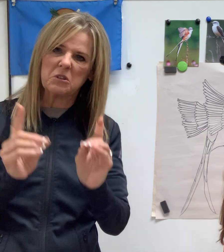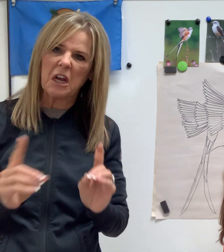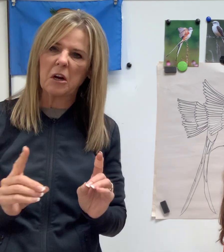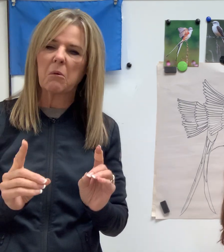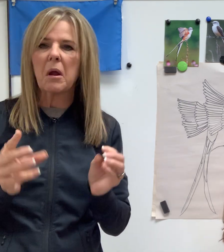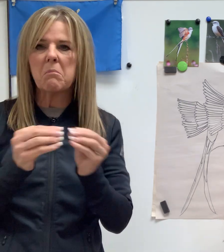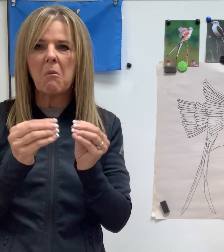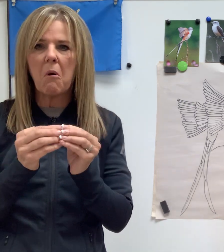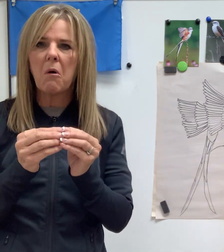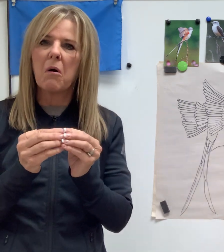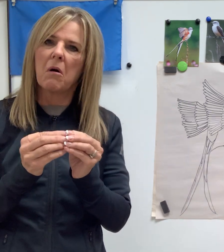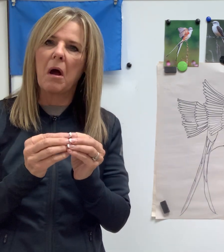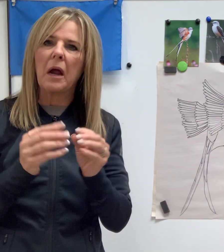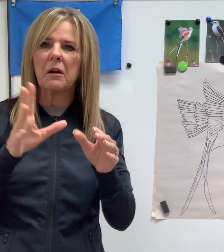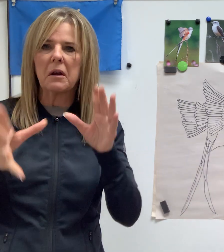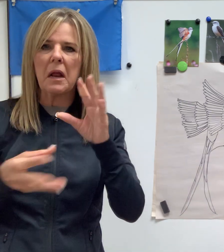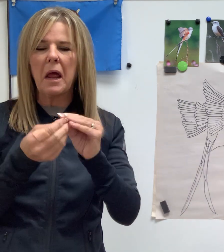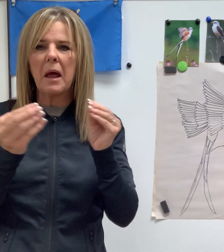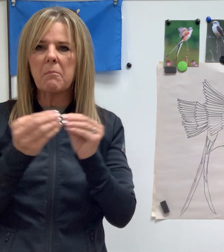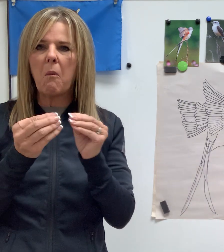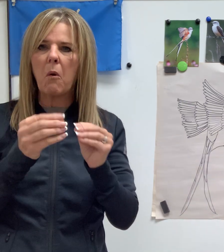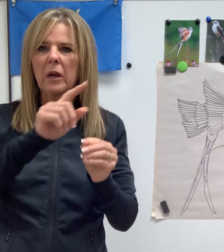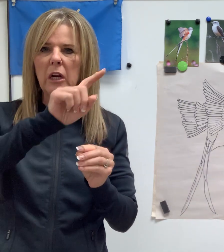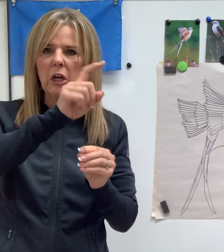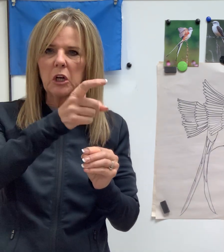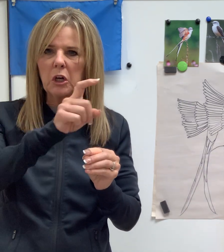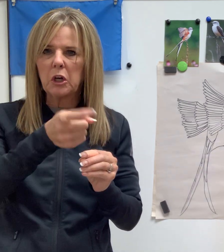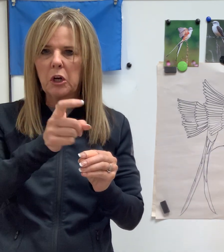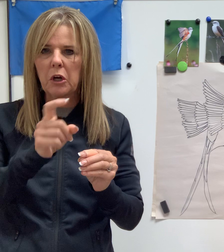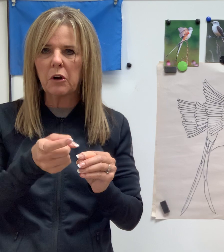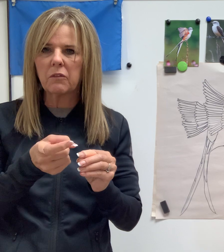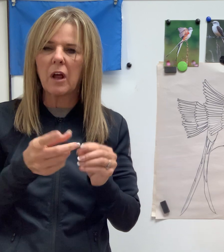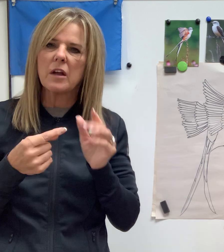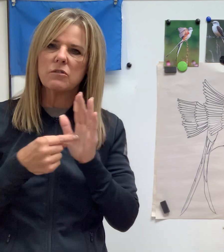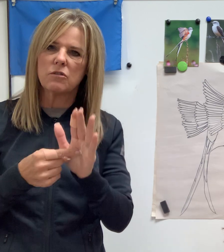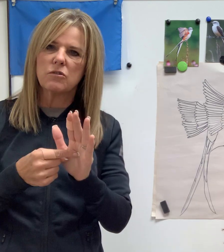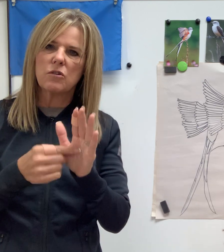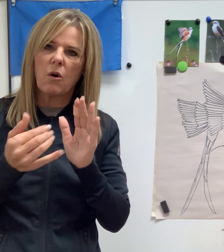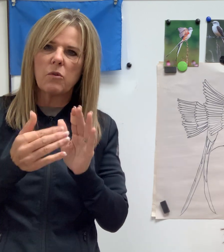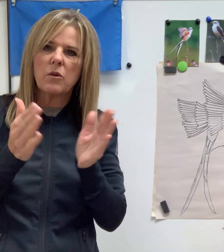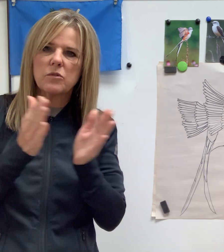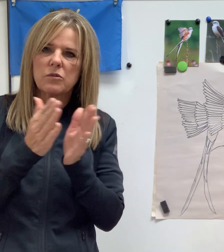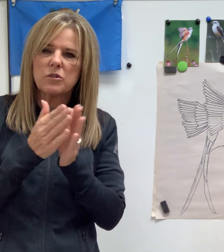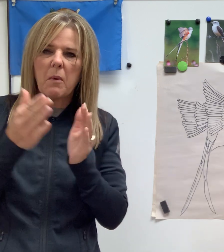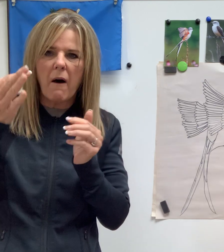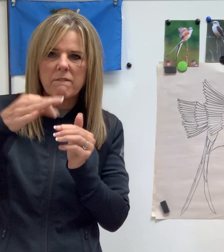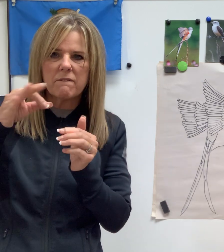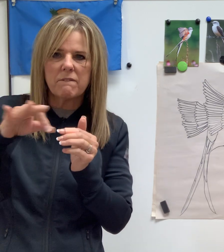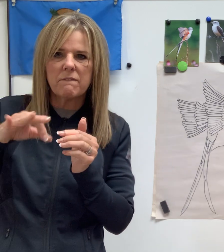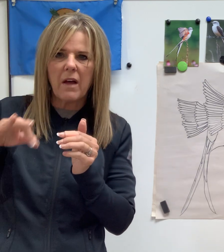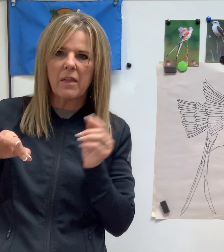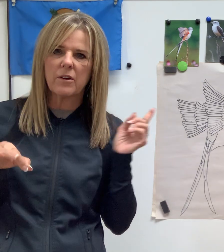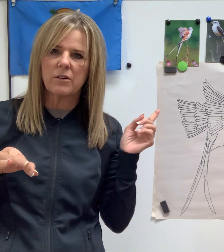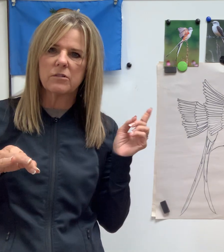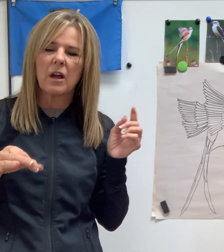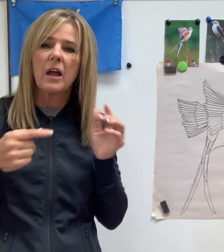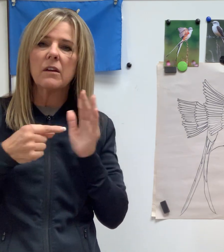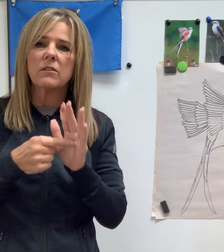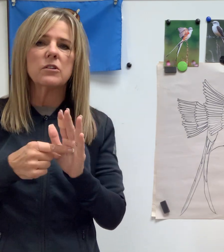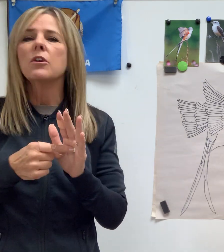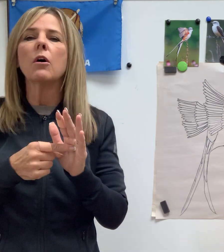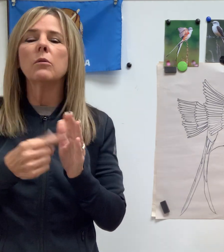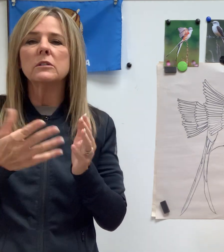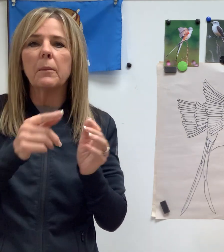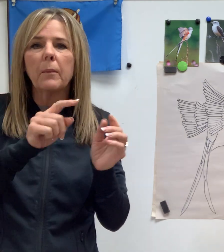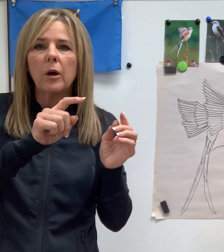few little tiny curve lines to show that those are teeny tiny little feathers. I could even show a few little